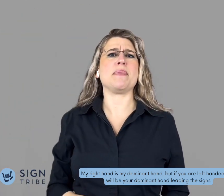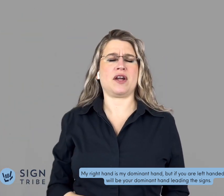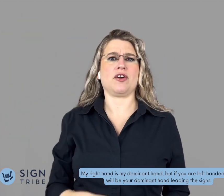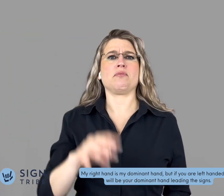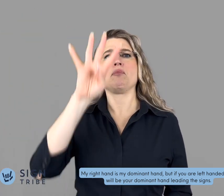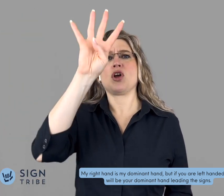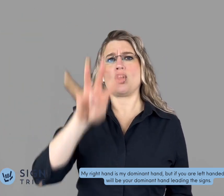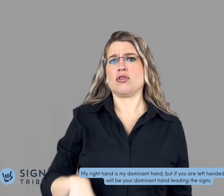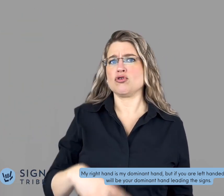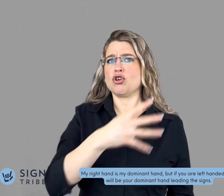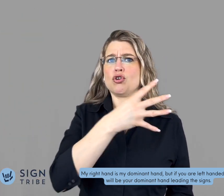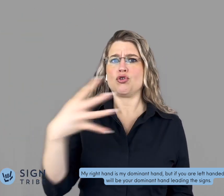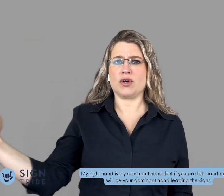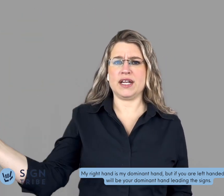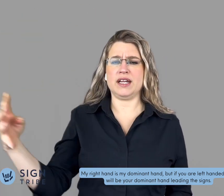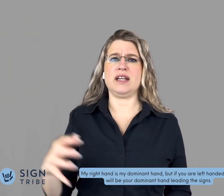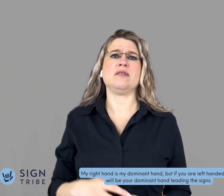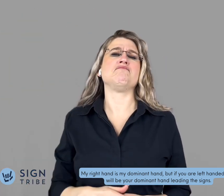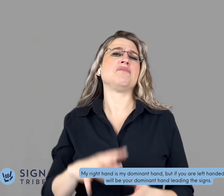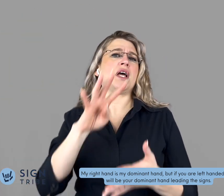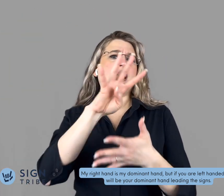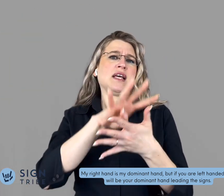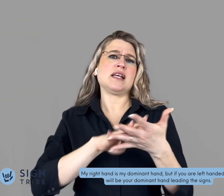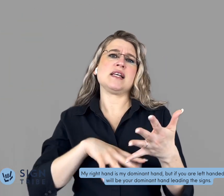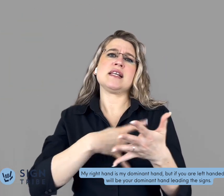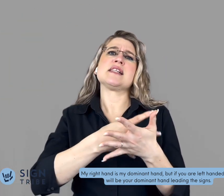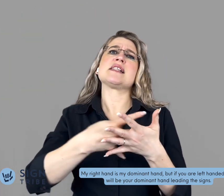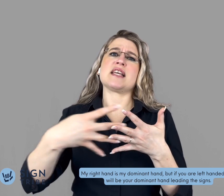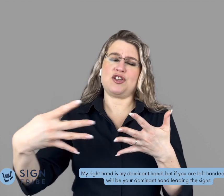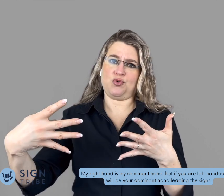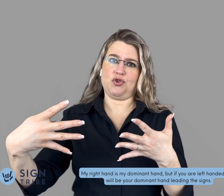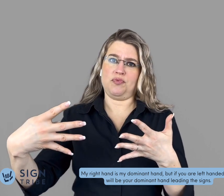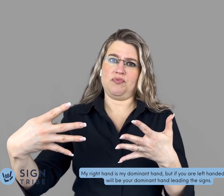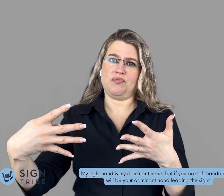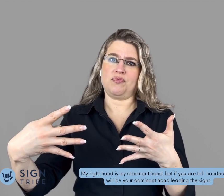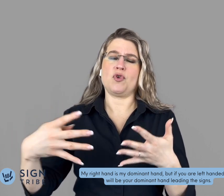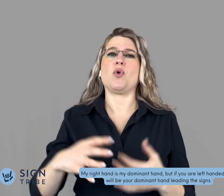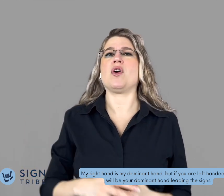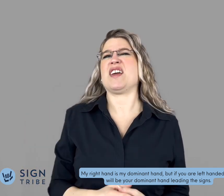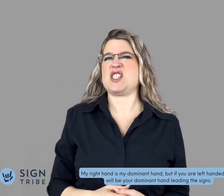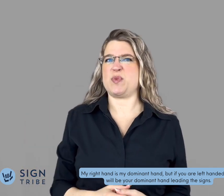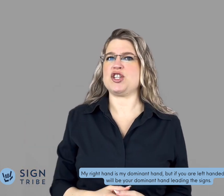bigger. Grid, schedule, or like a spreadsheet.